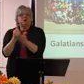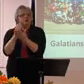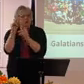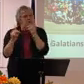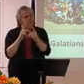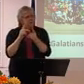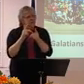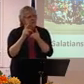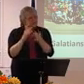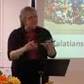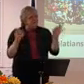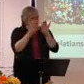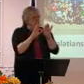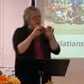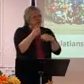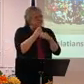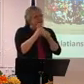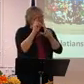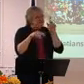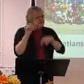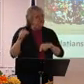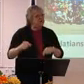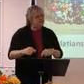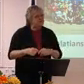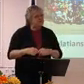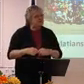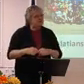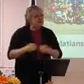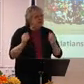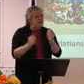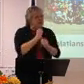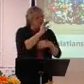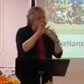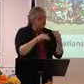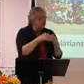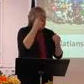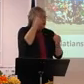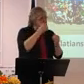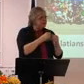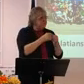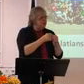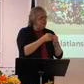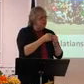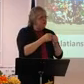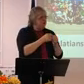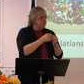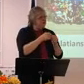big difference. And most of all, remember,